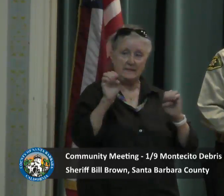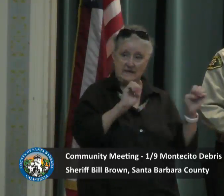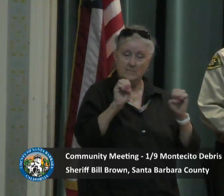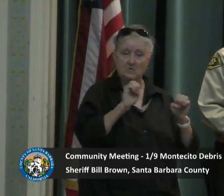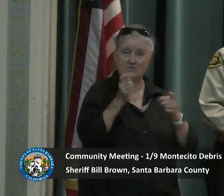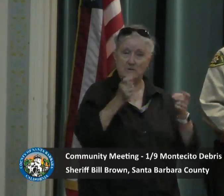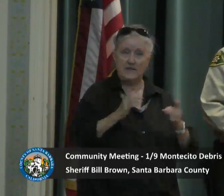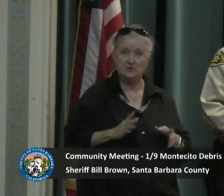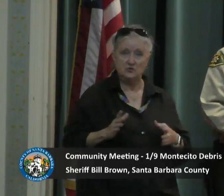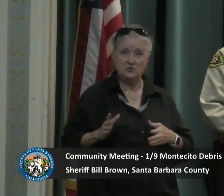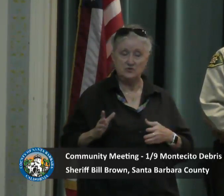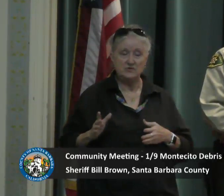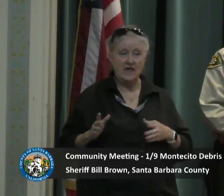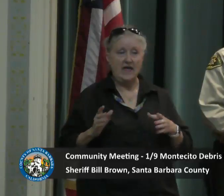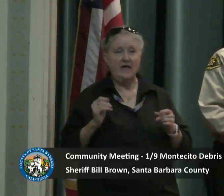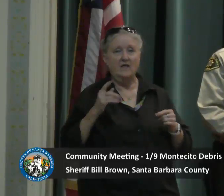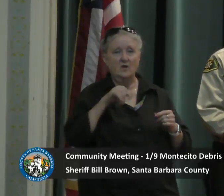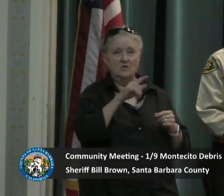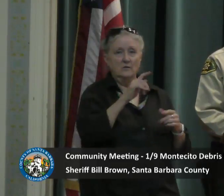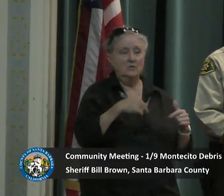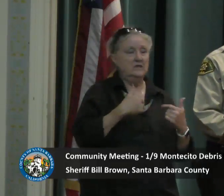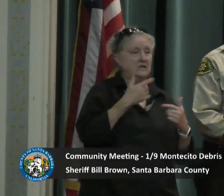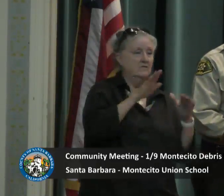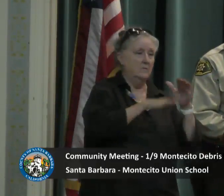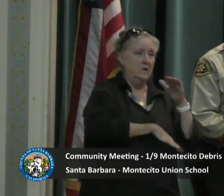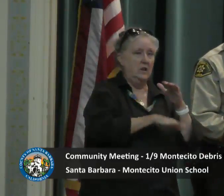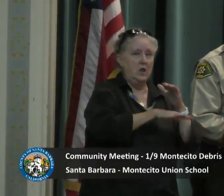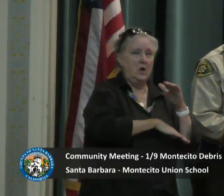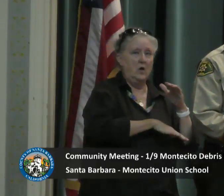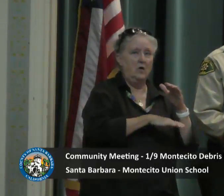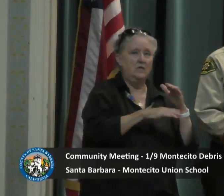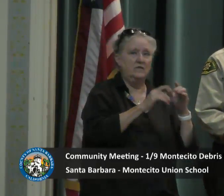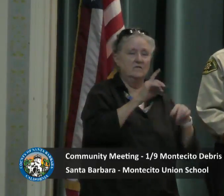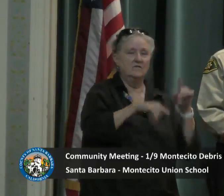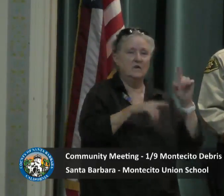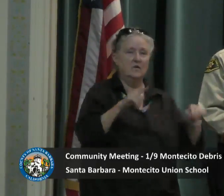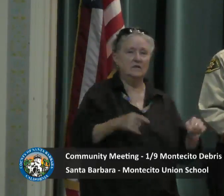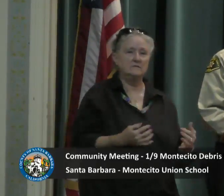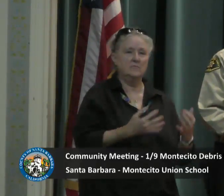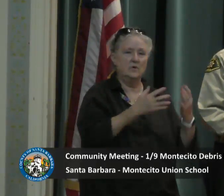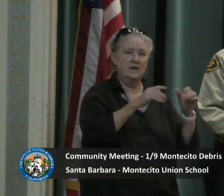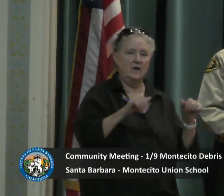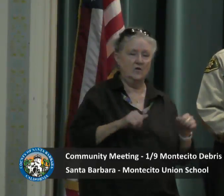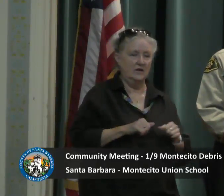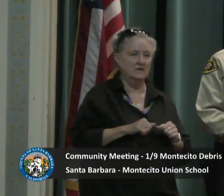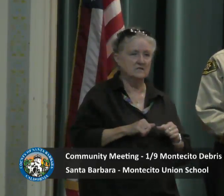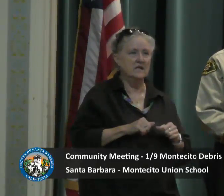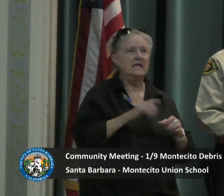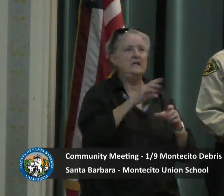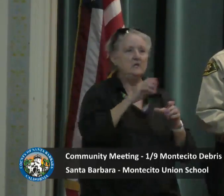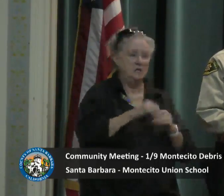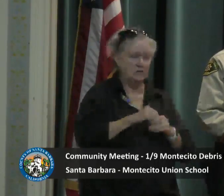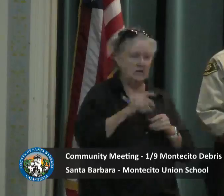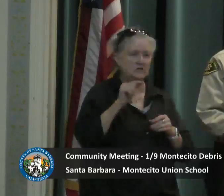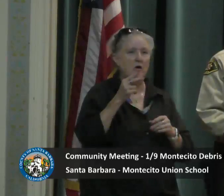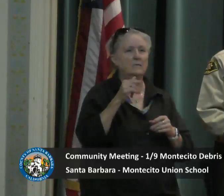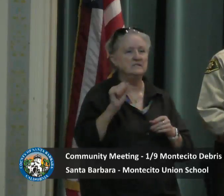and those who live below various burn areas, including Thomas